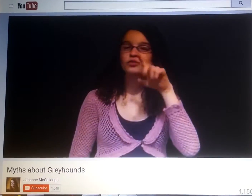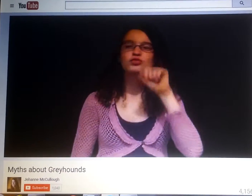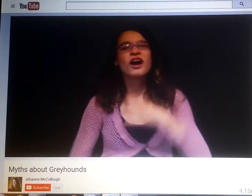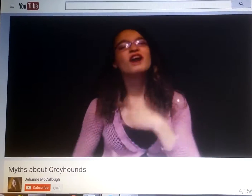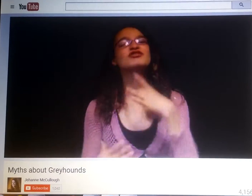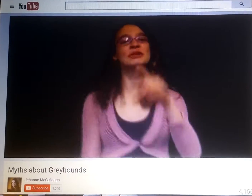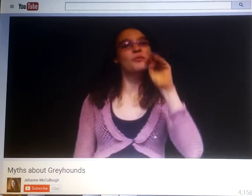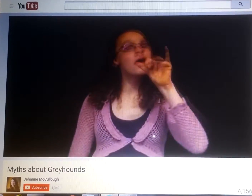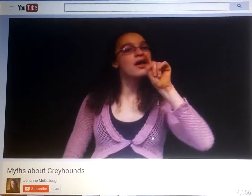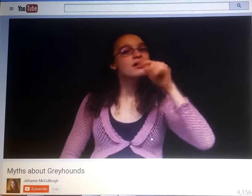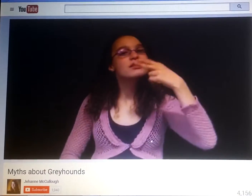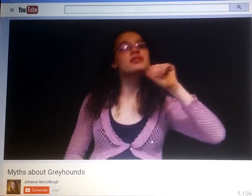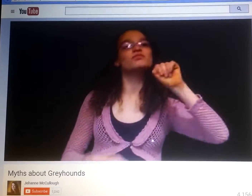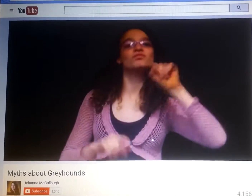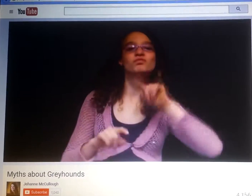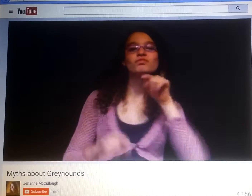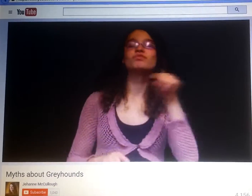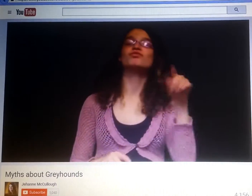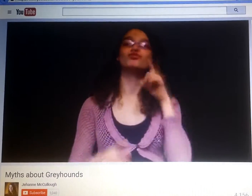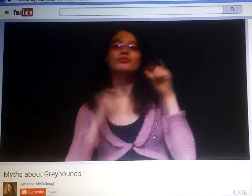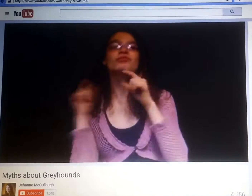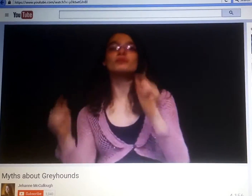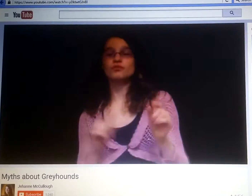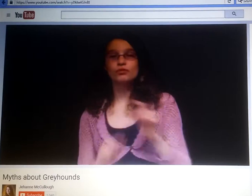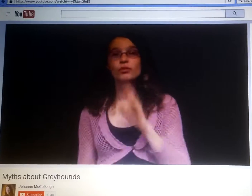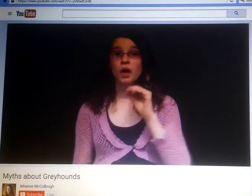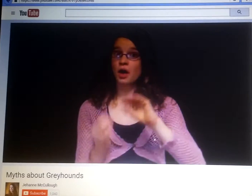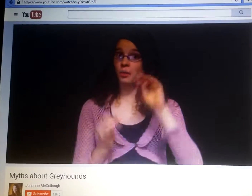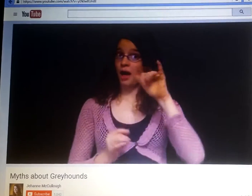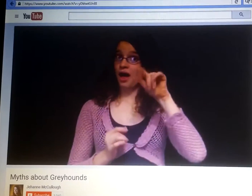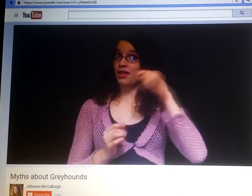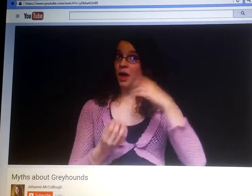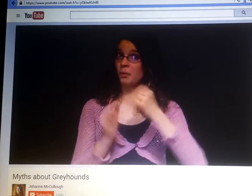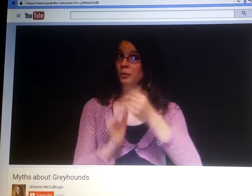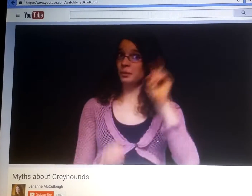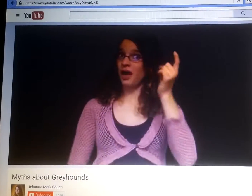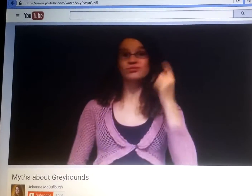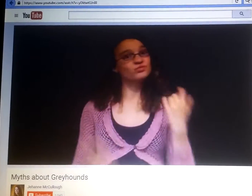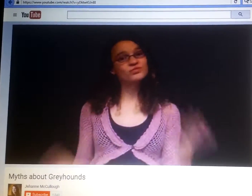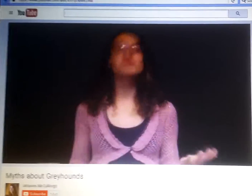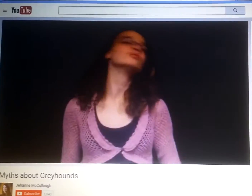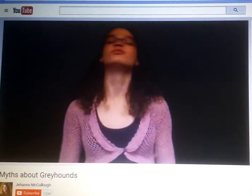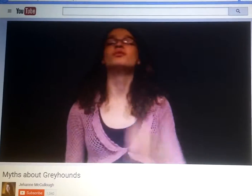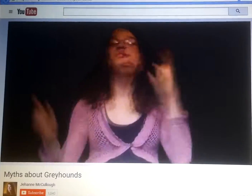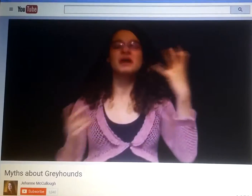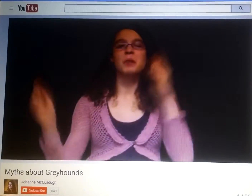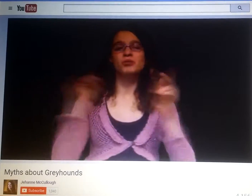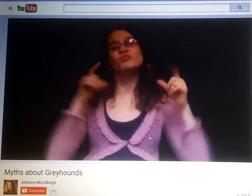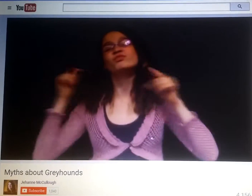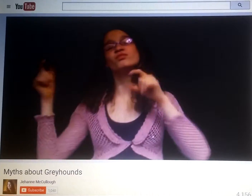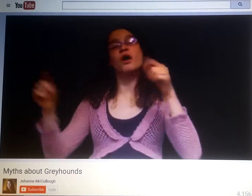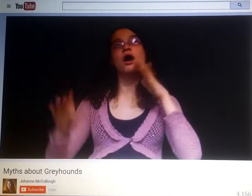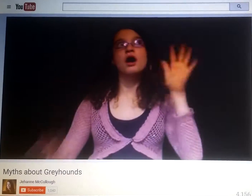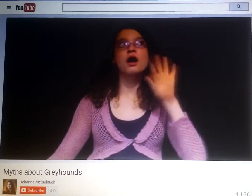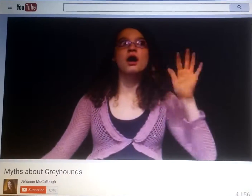And I want to talk about some of the common myths that and misconceptions that come along with greyhounds. Myth number one: some